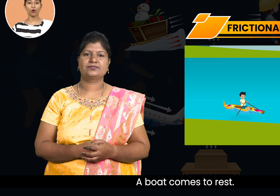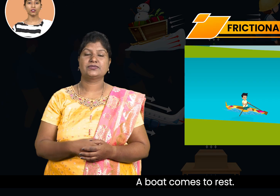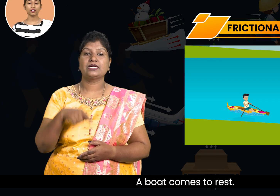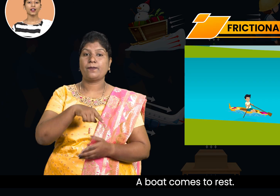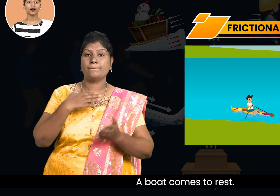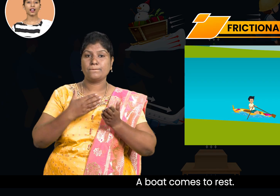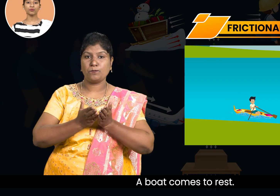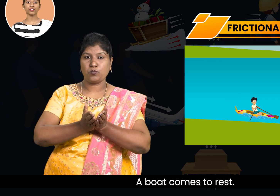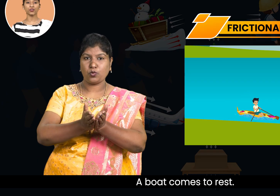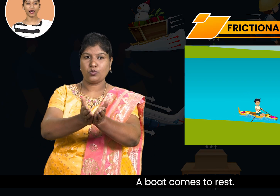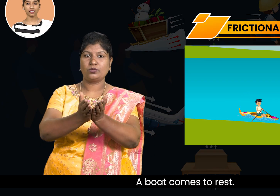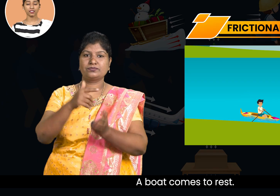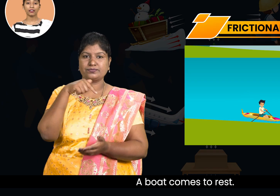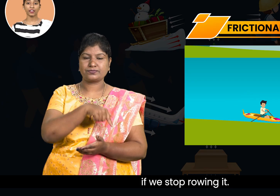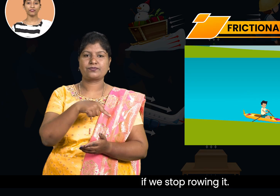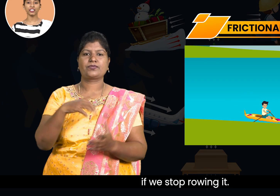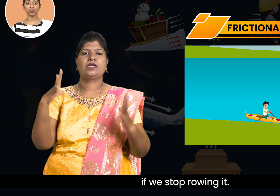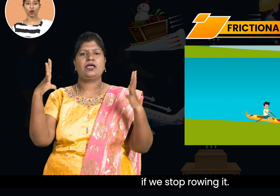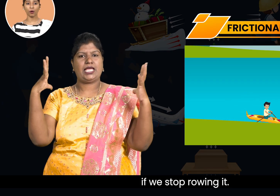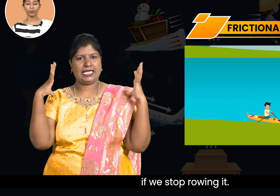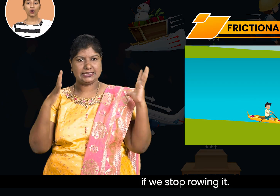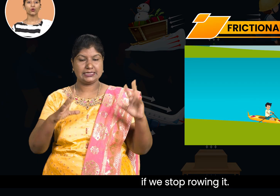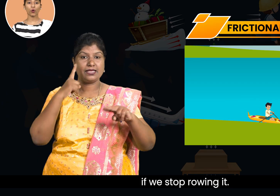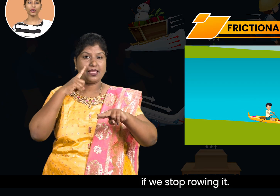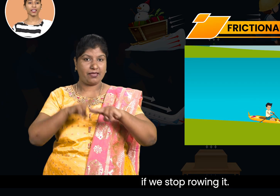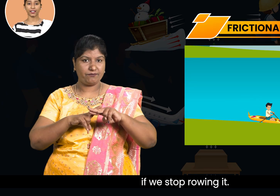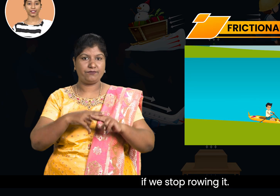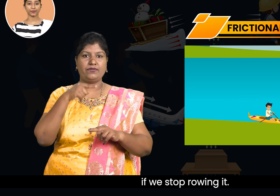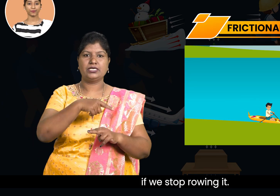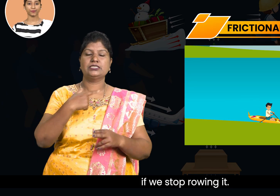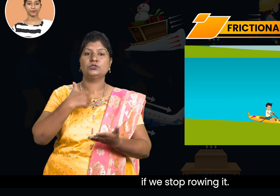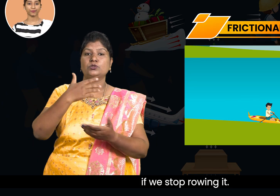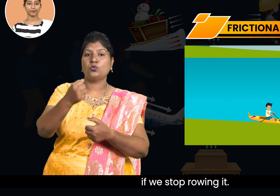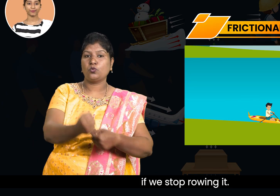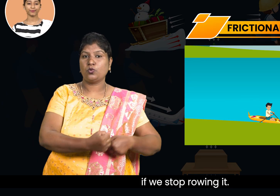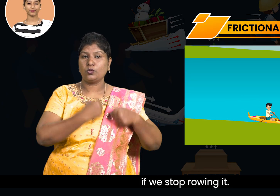A boat comes to rest if we stop rowing it.